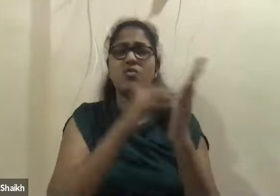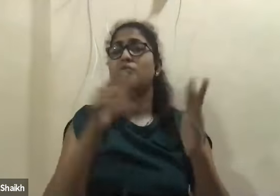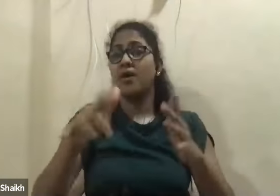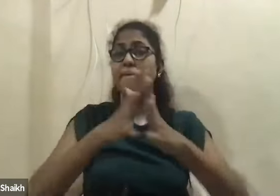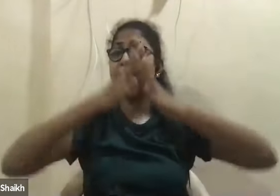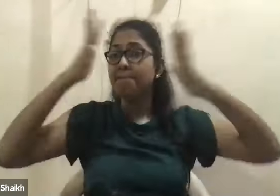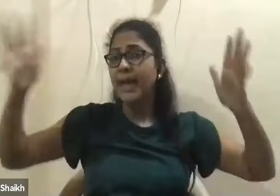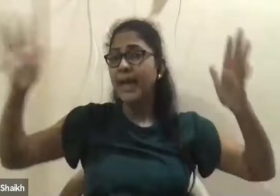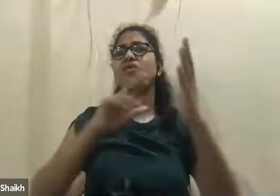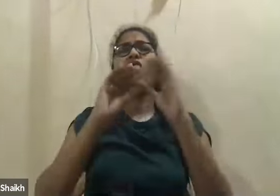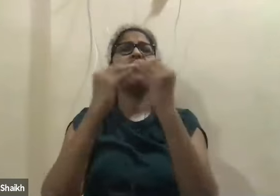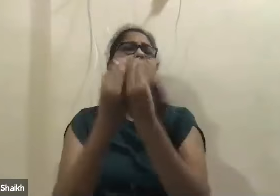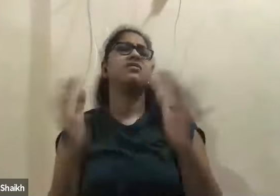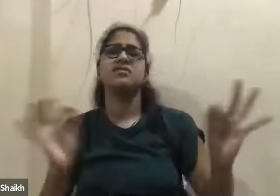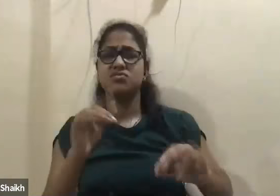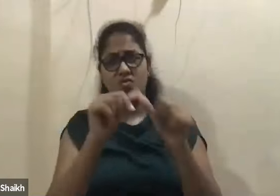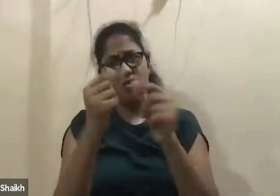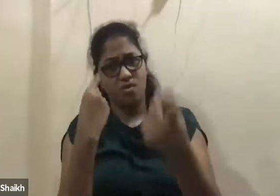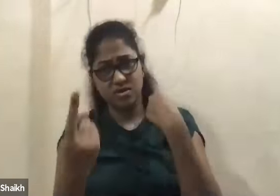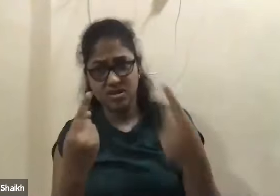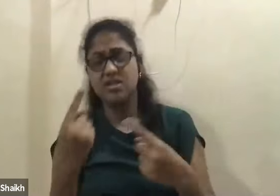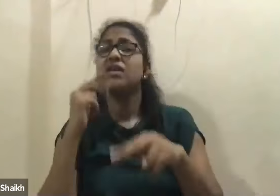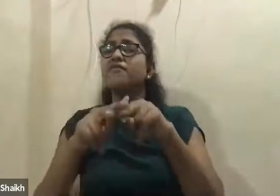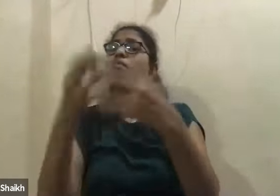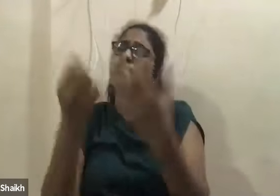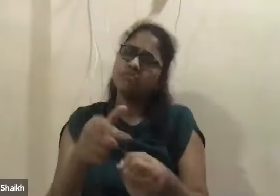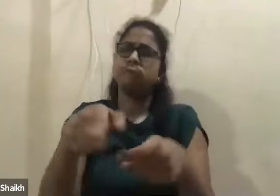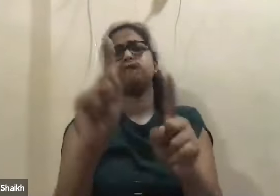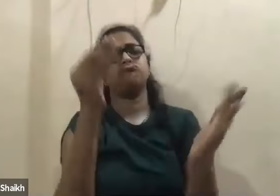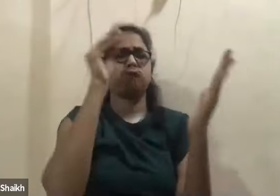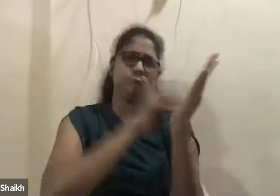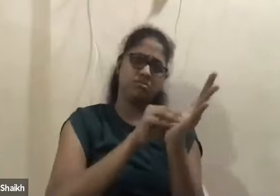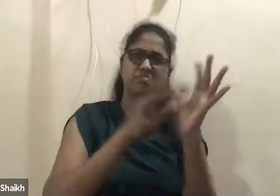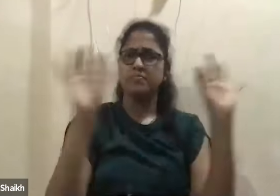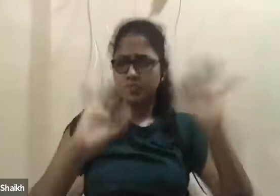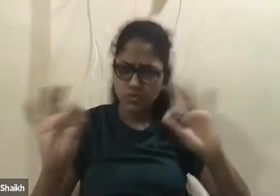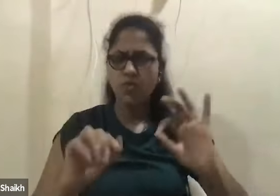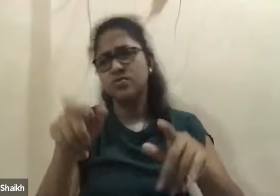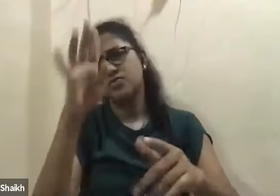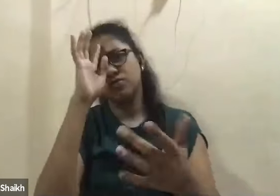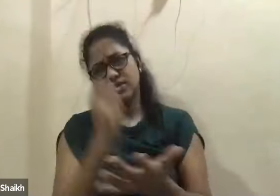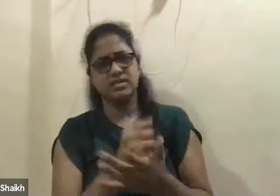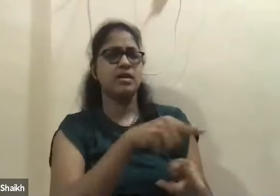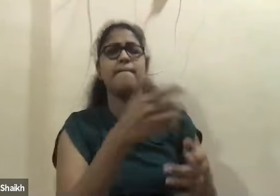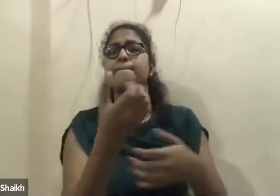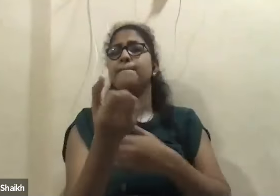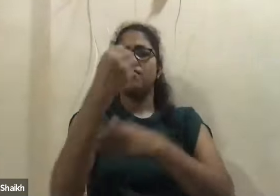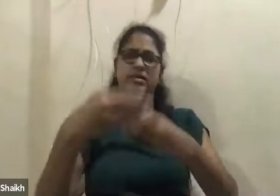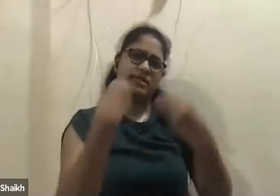want it to be audited. If you want, you can have it, or you can give those powers to future trustees to insert such clause.